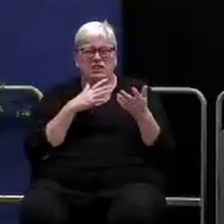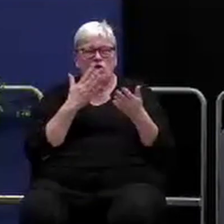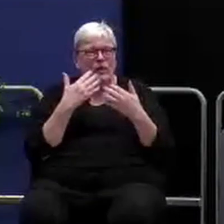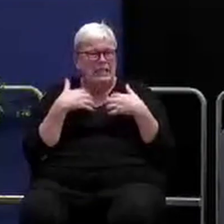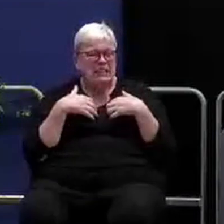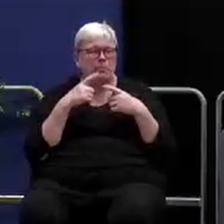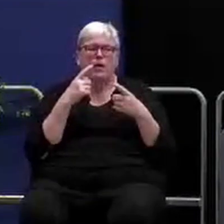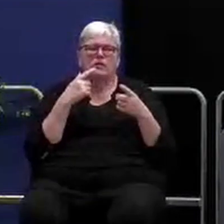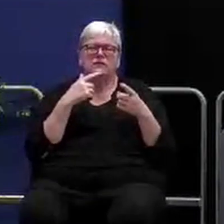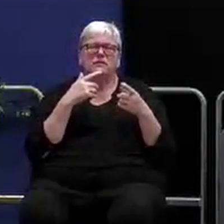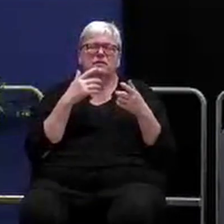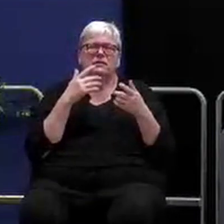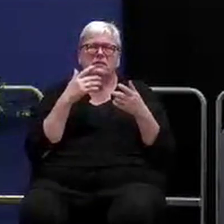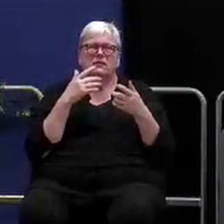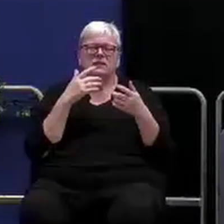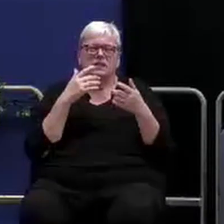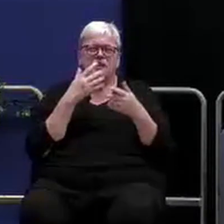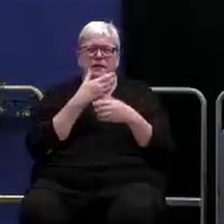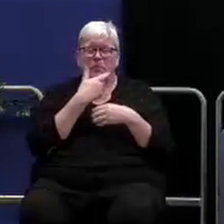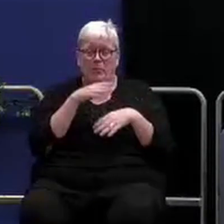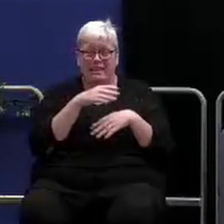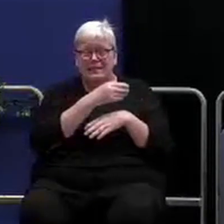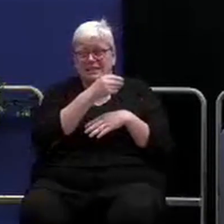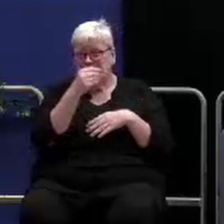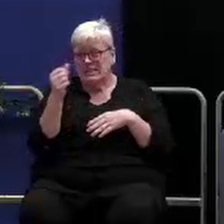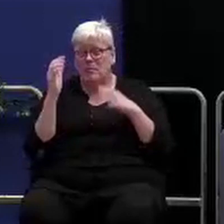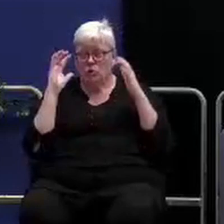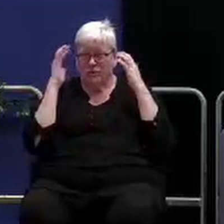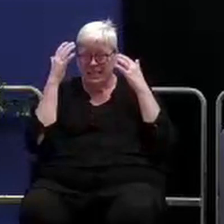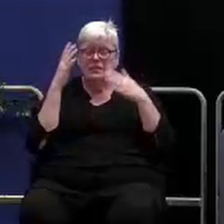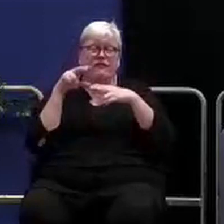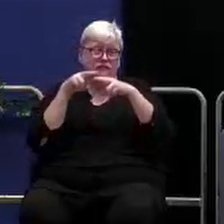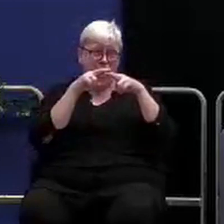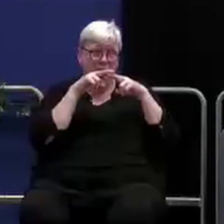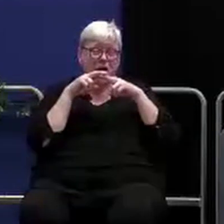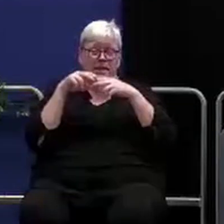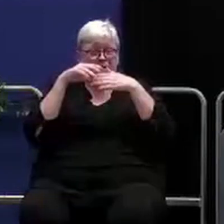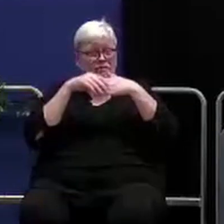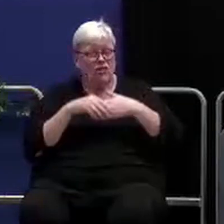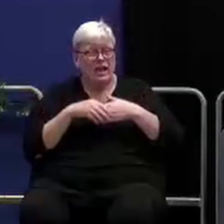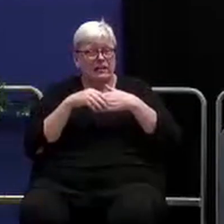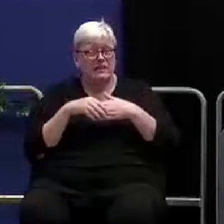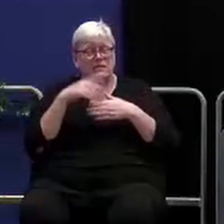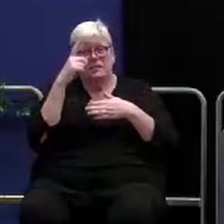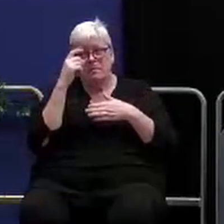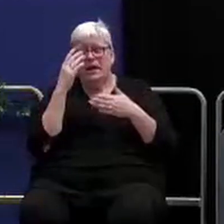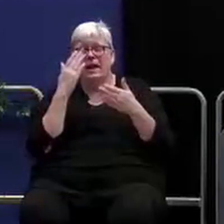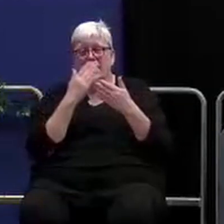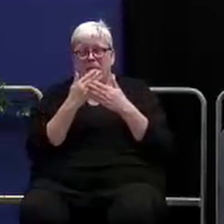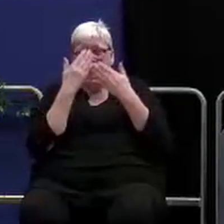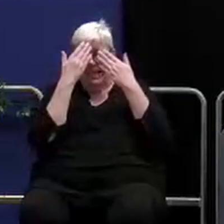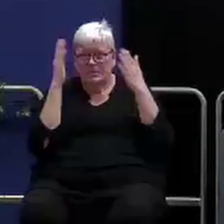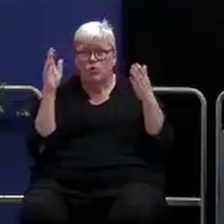I think there were concerns from my family and friends, that it might be too exposing for